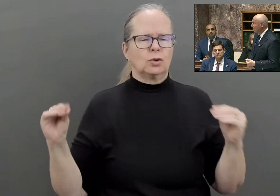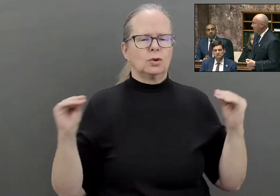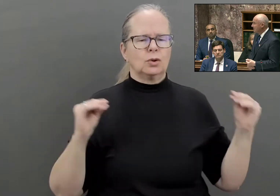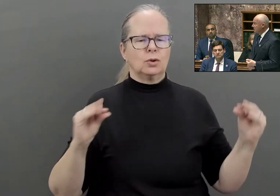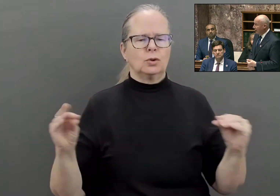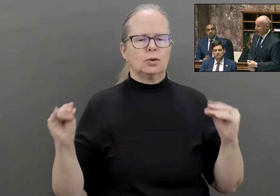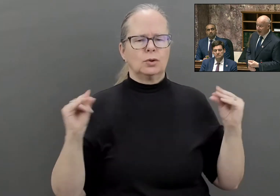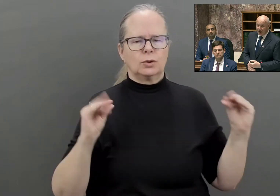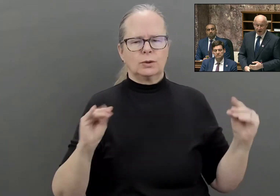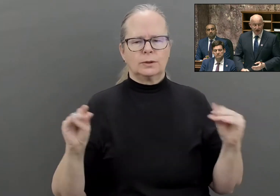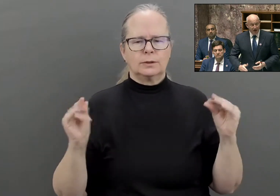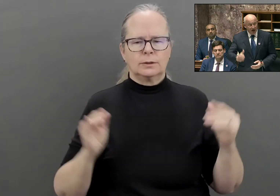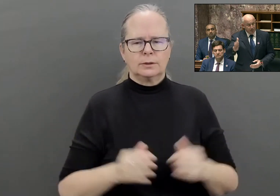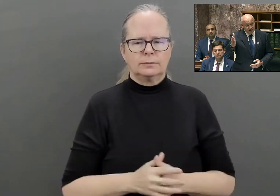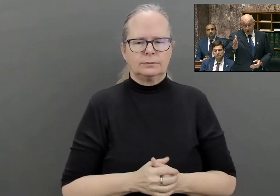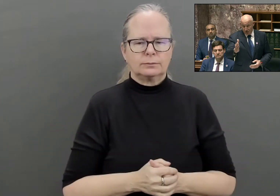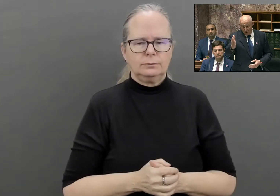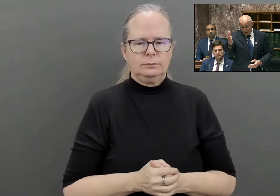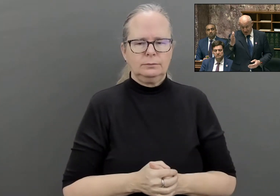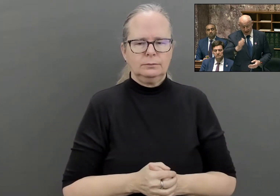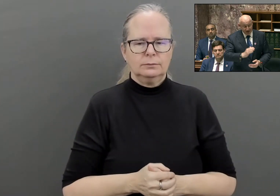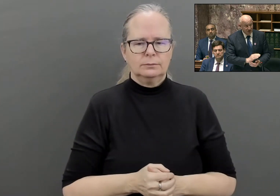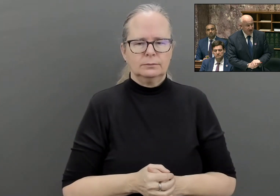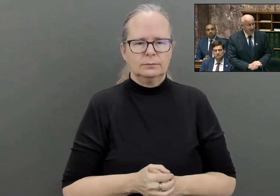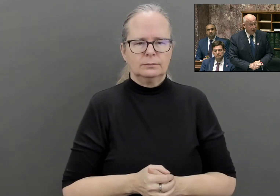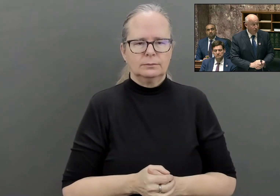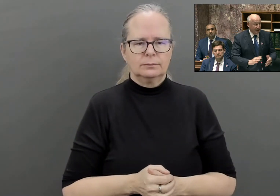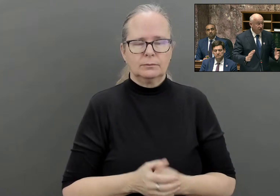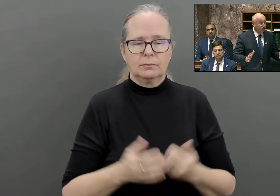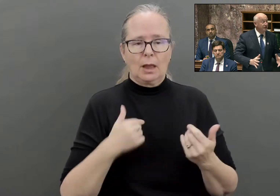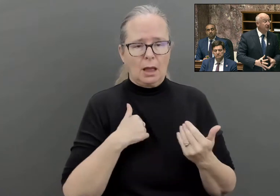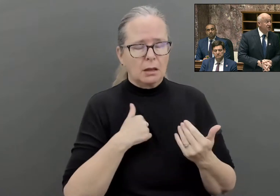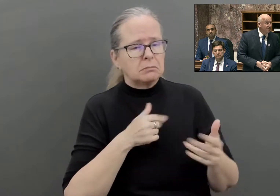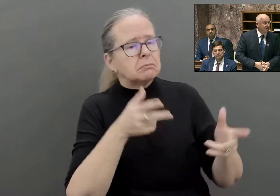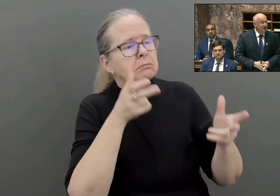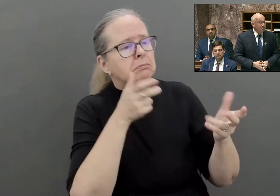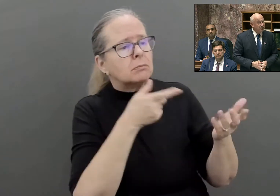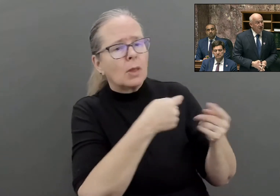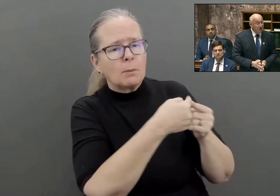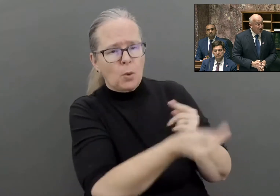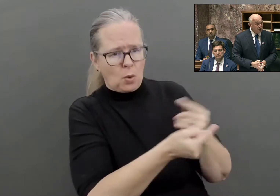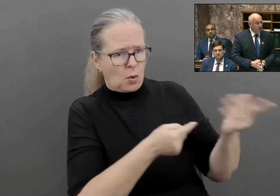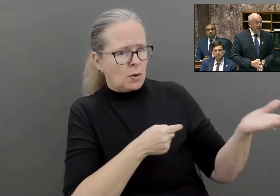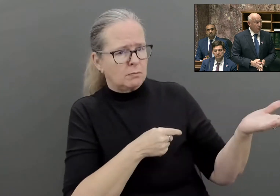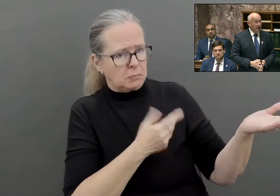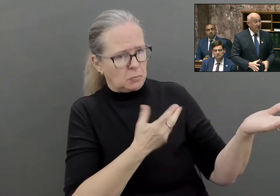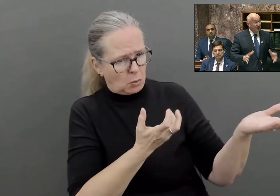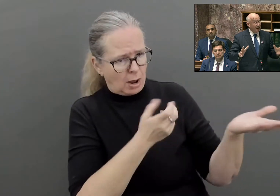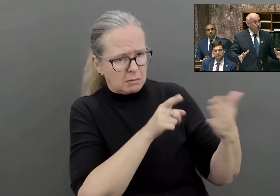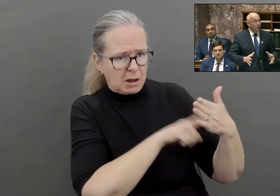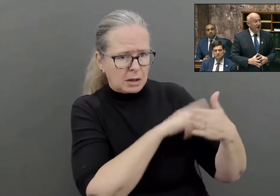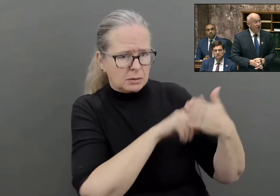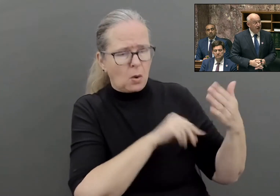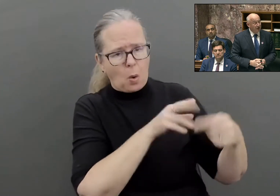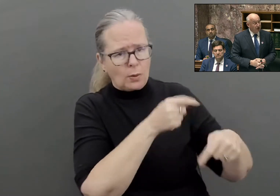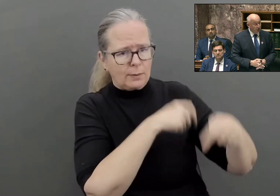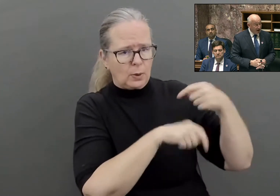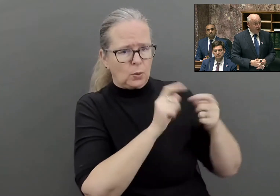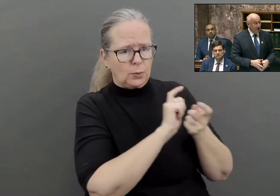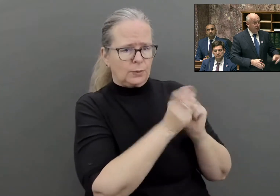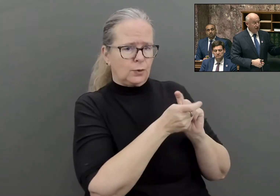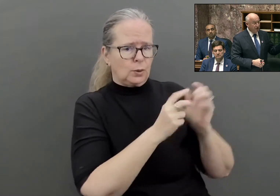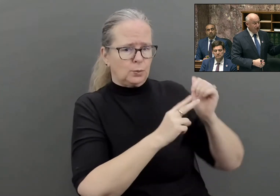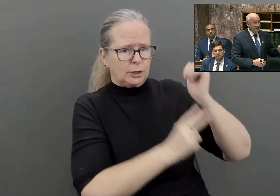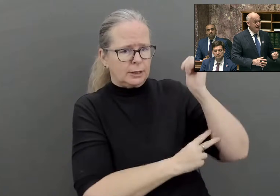member across the way and the opposition wanting to cancel it and go back to a bridge. But you know, Honourable Speaker, we're at a time when we are under a